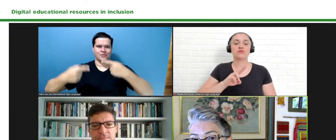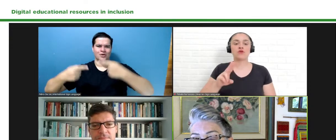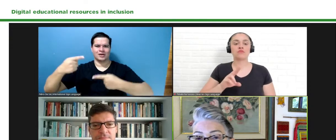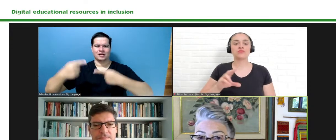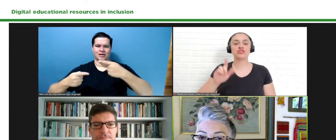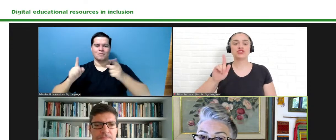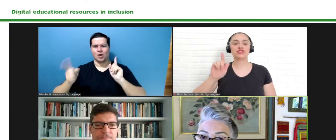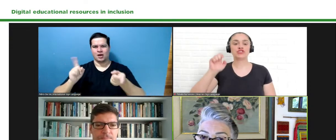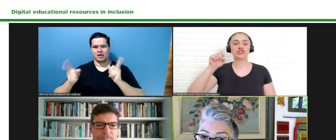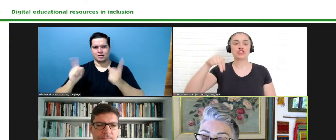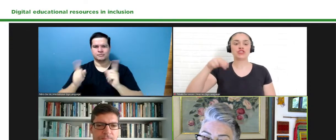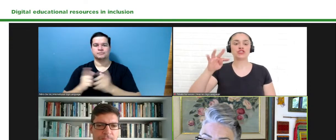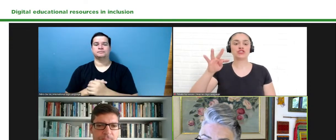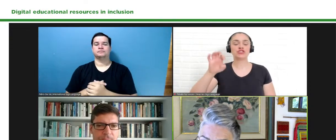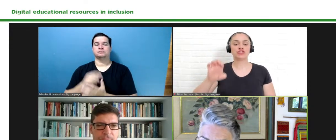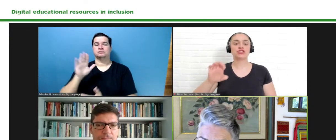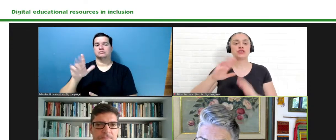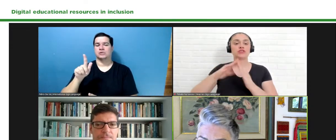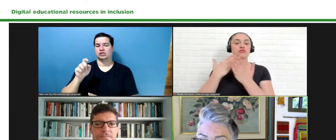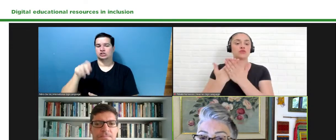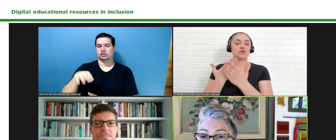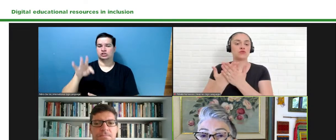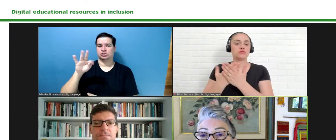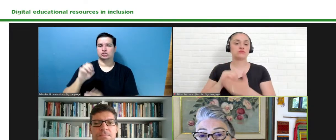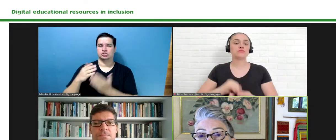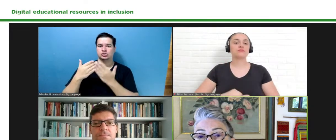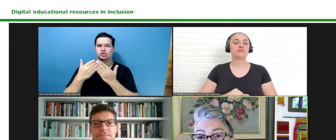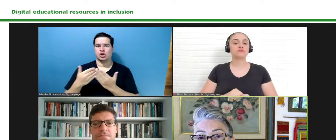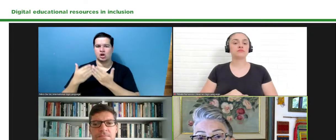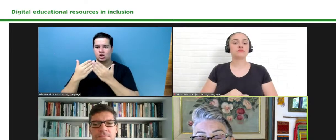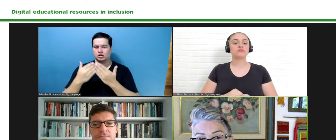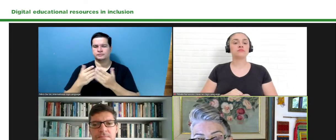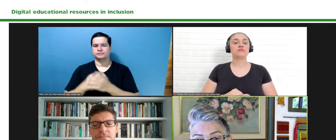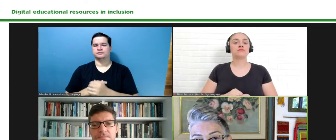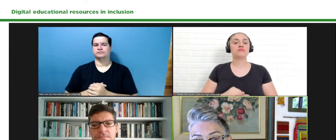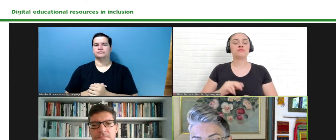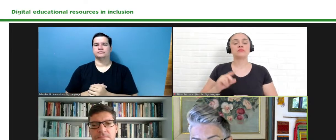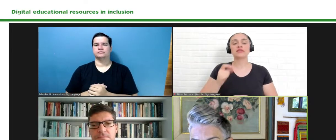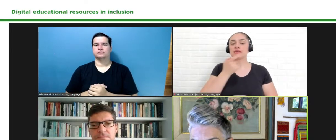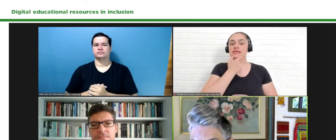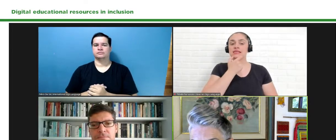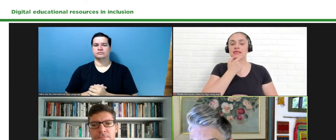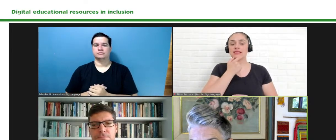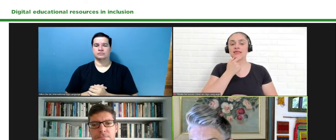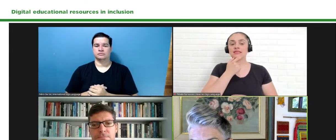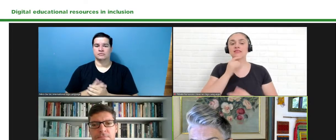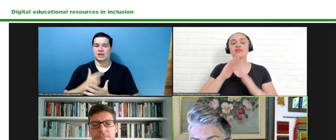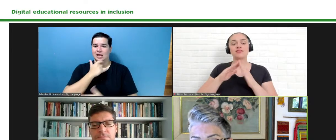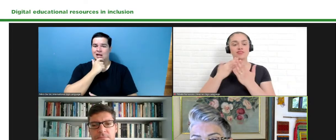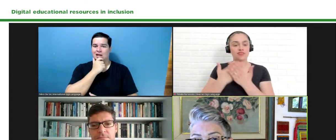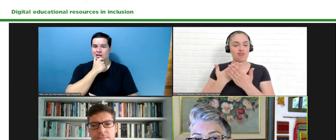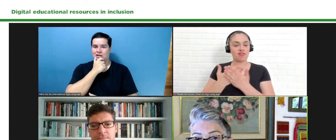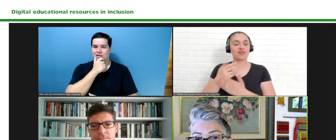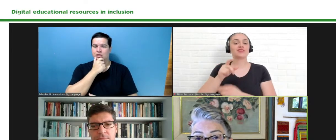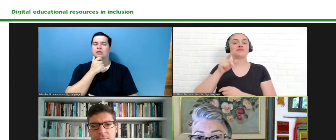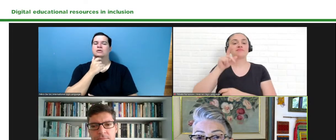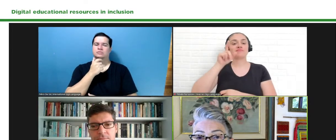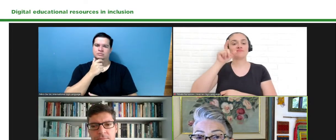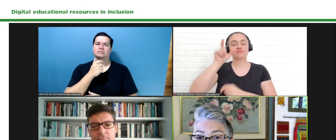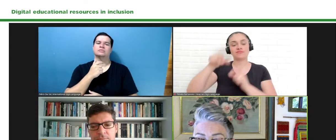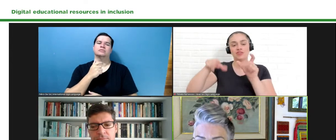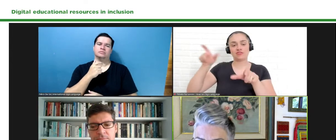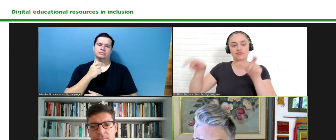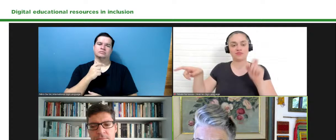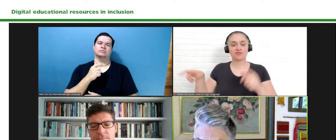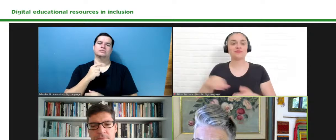ago. Escola de Gente literally means school of people in 2 sentences. First, you are